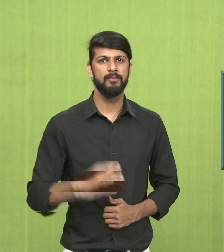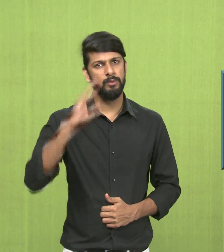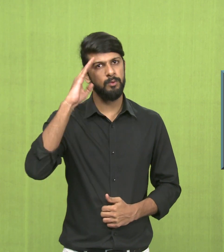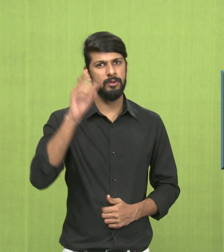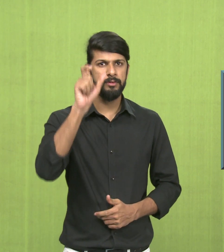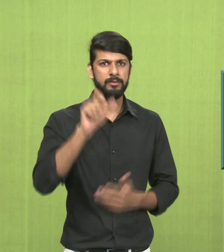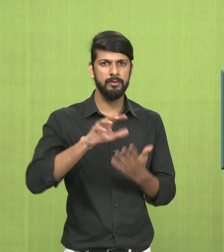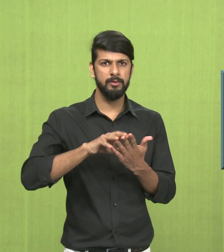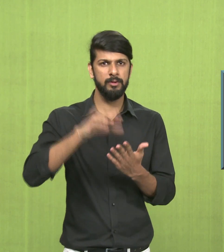Hello learners,